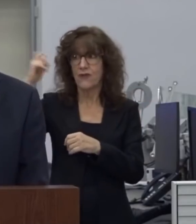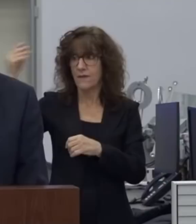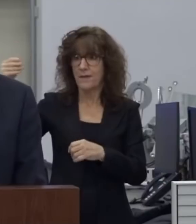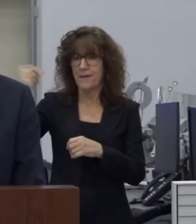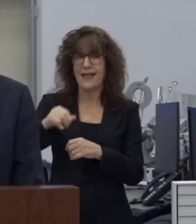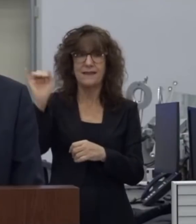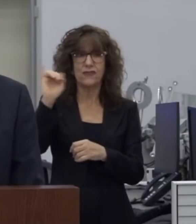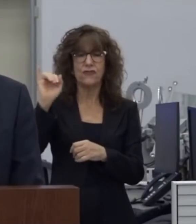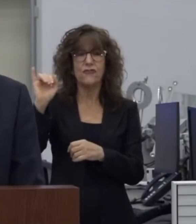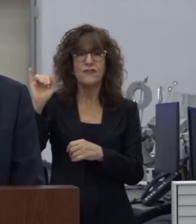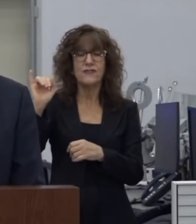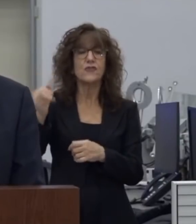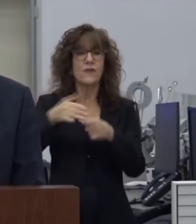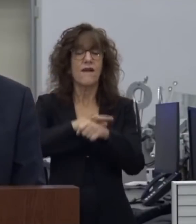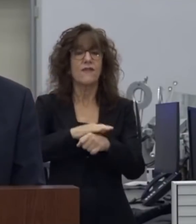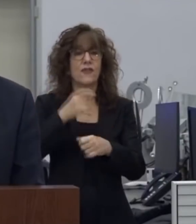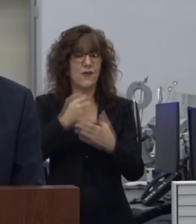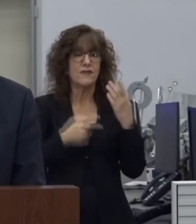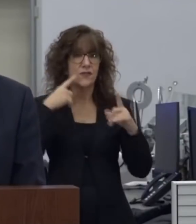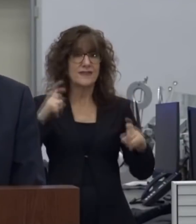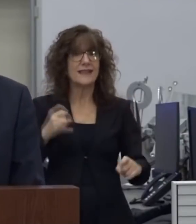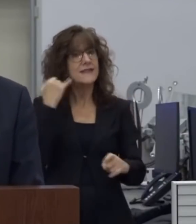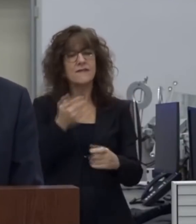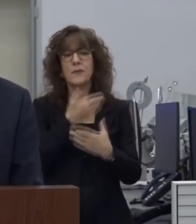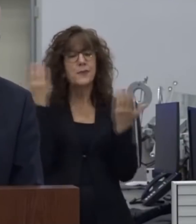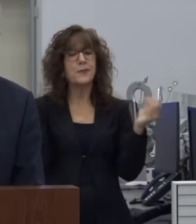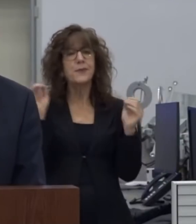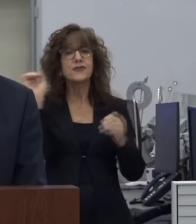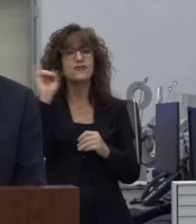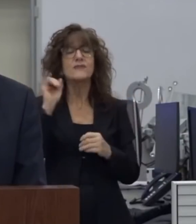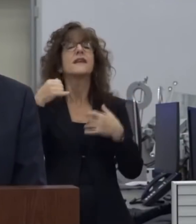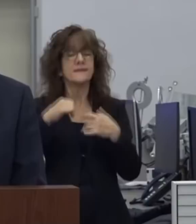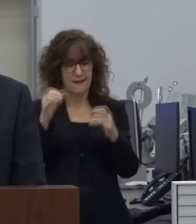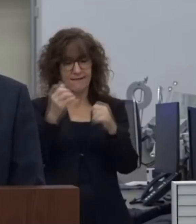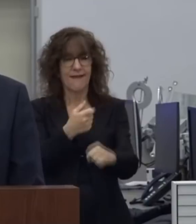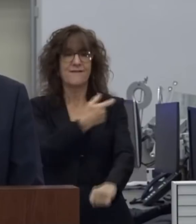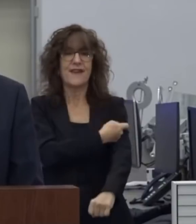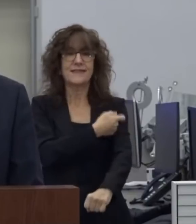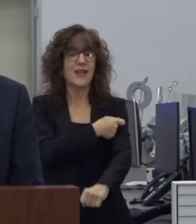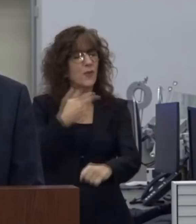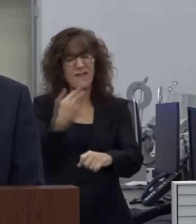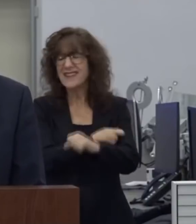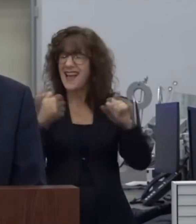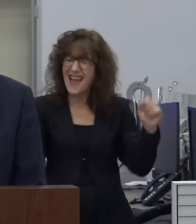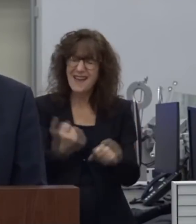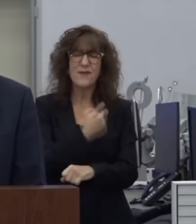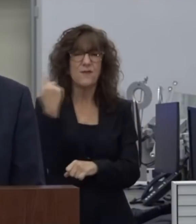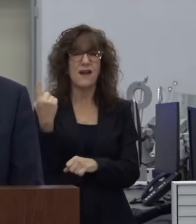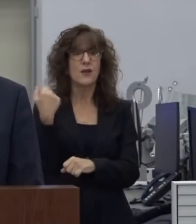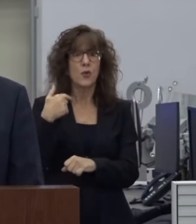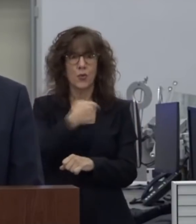to cover the cost. But anybody who doesn't have insurance will get vaccinated. We're vaccinating everybody. We've